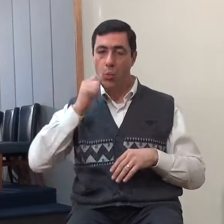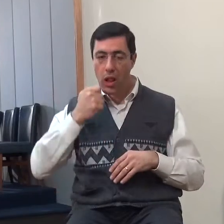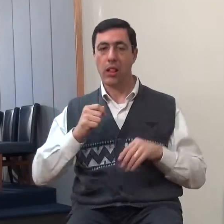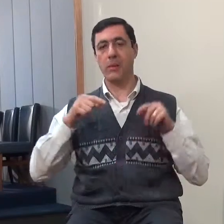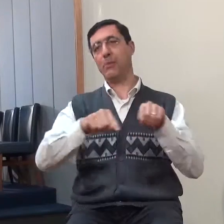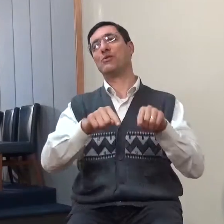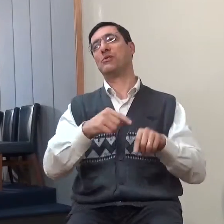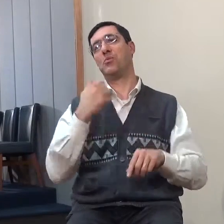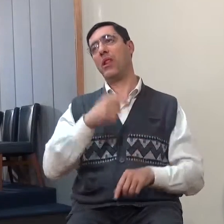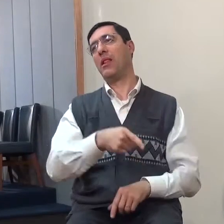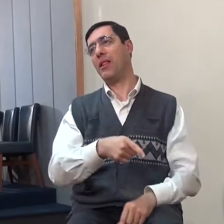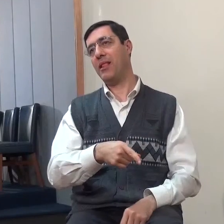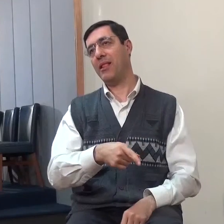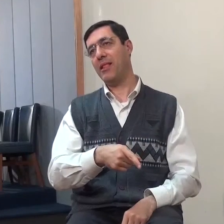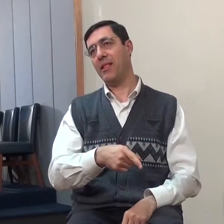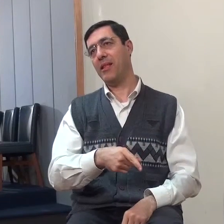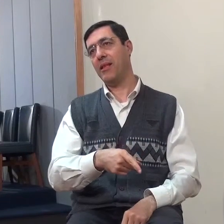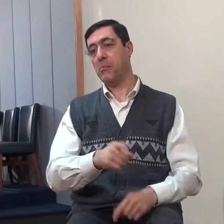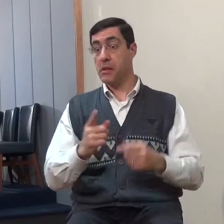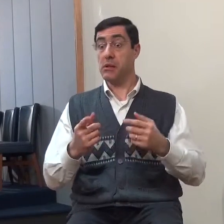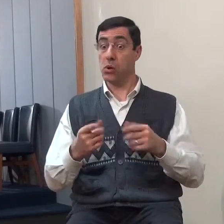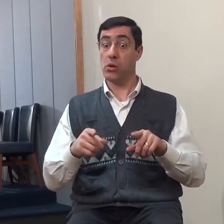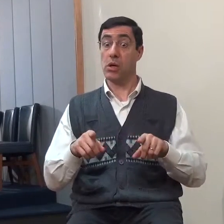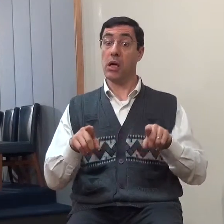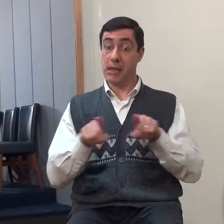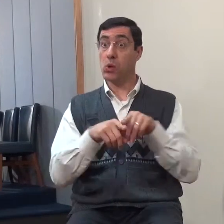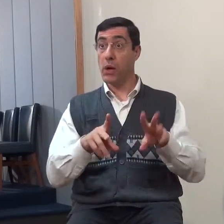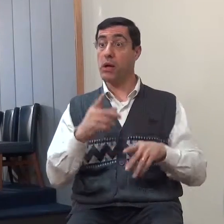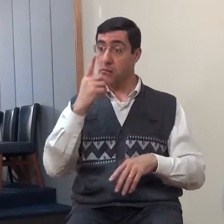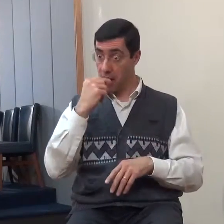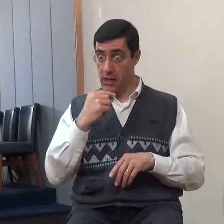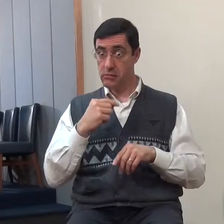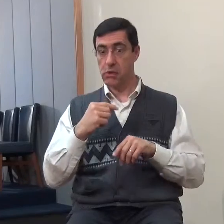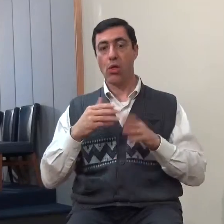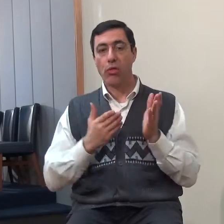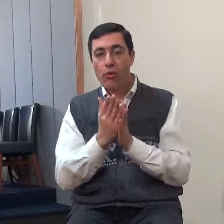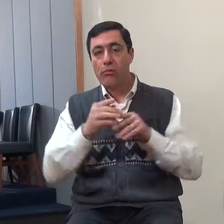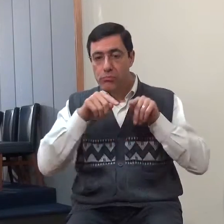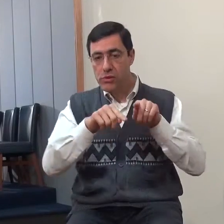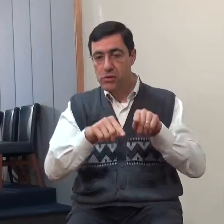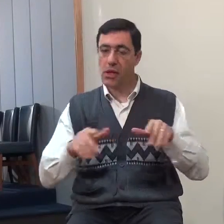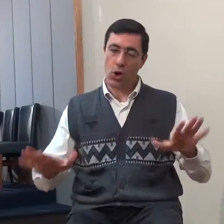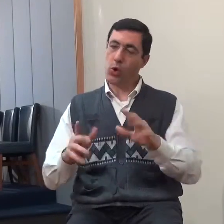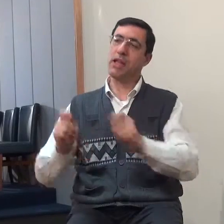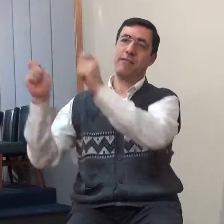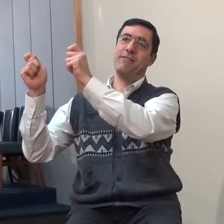gospel will glorify our Father which is in heaven on account of our